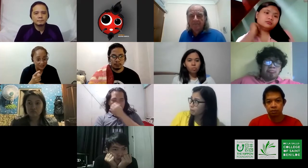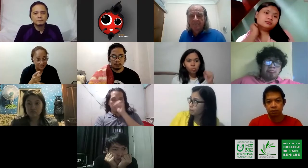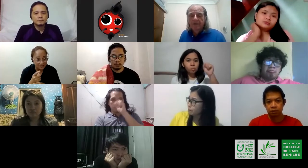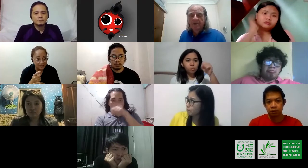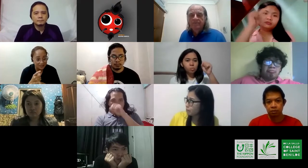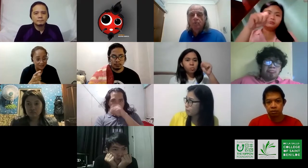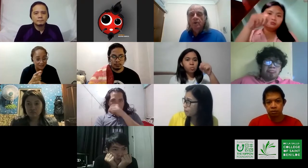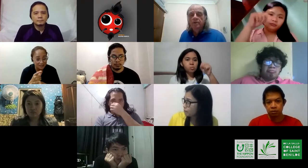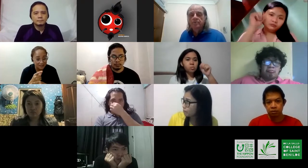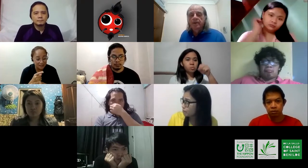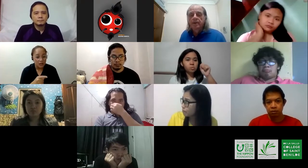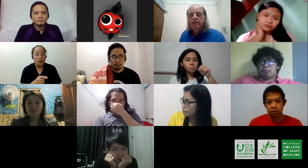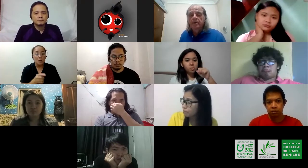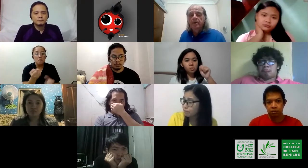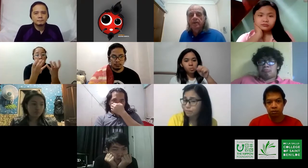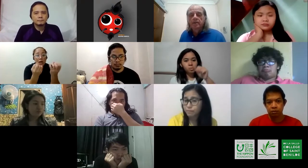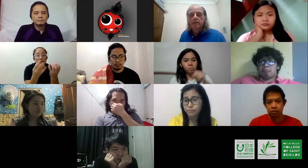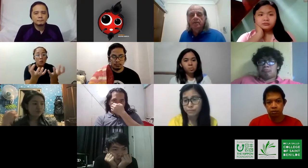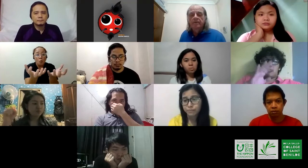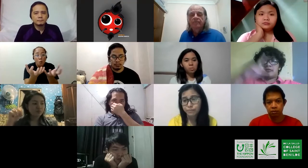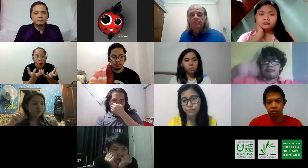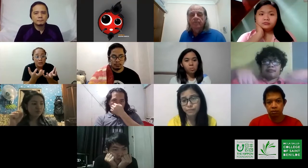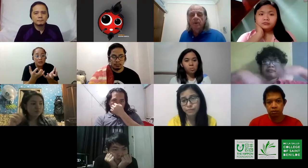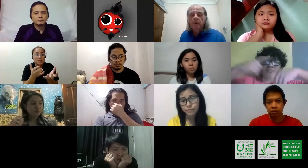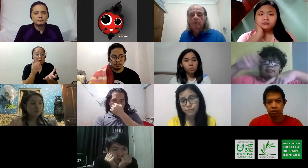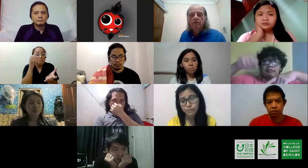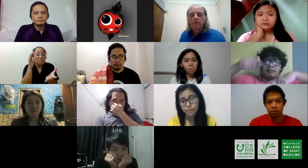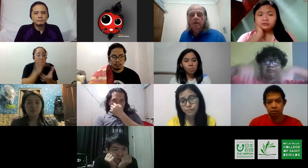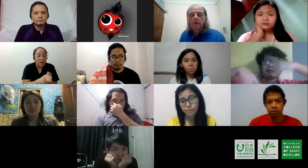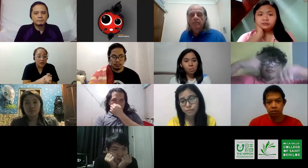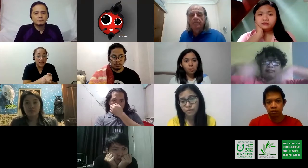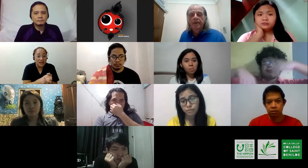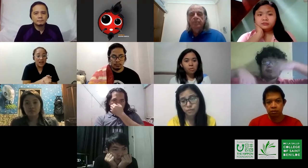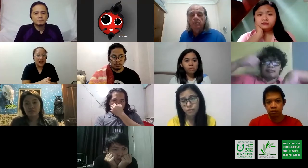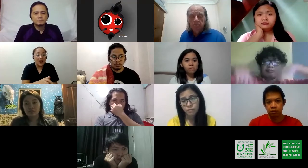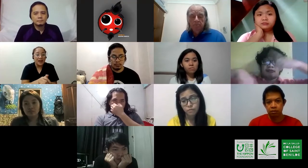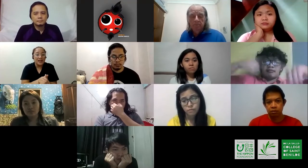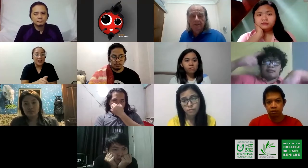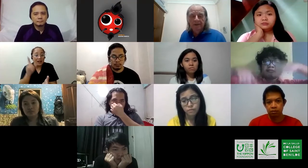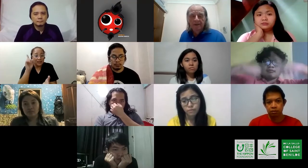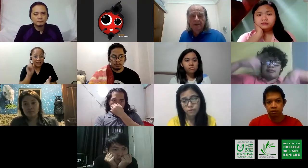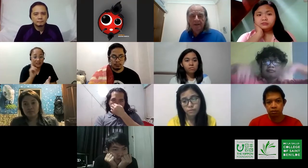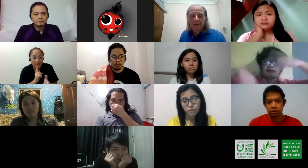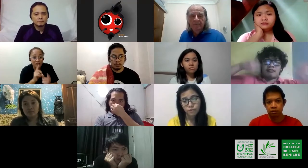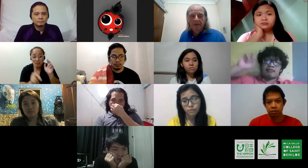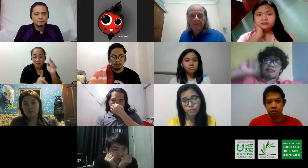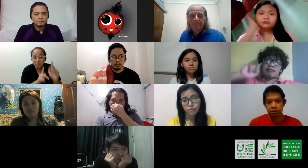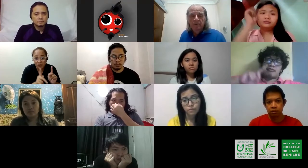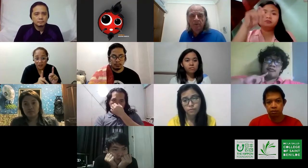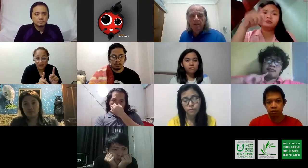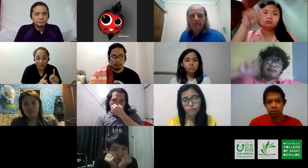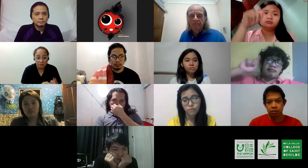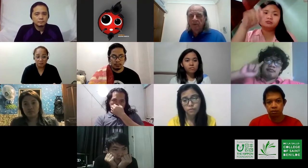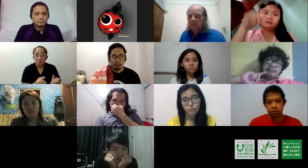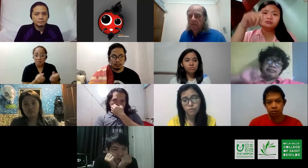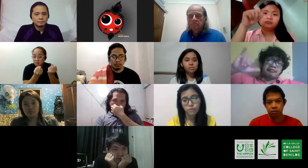Many of you want to marry deaf people. And many of you have